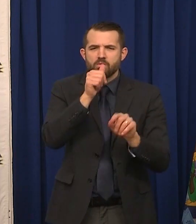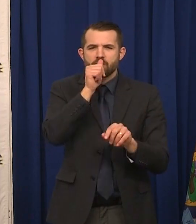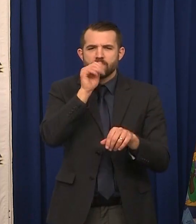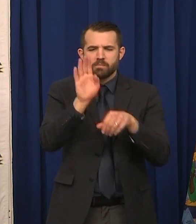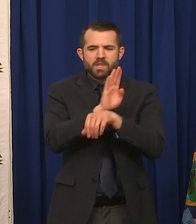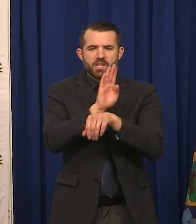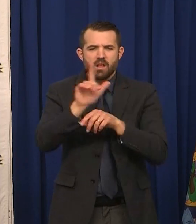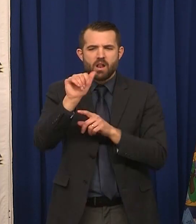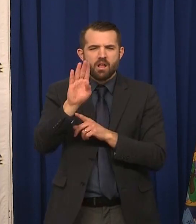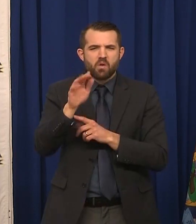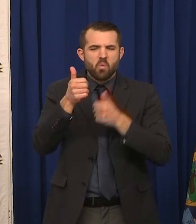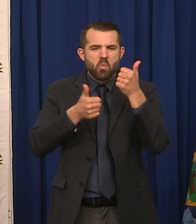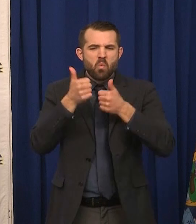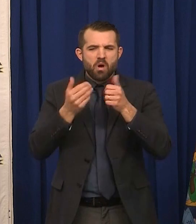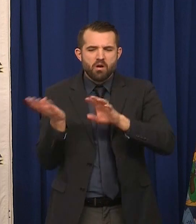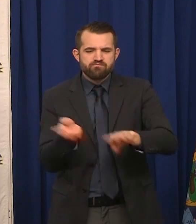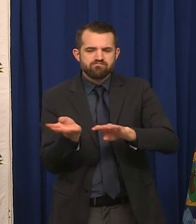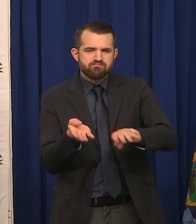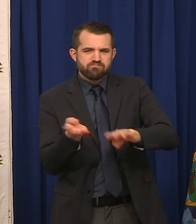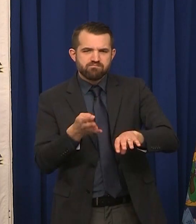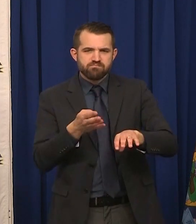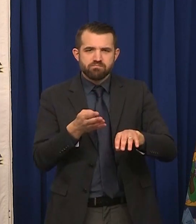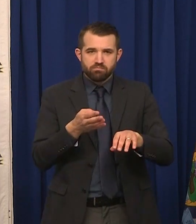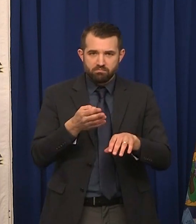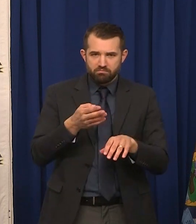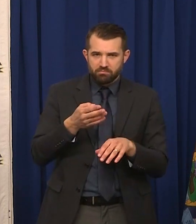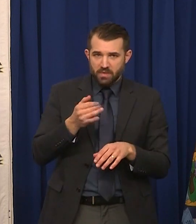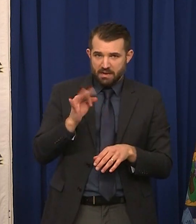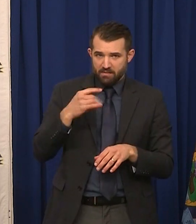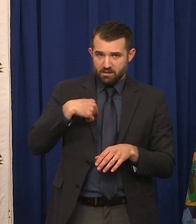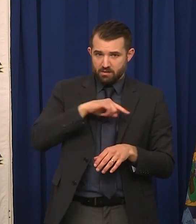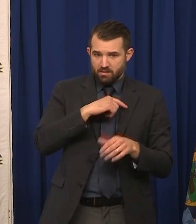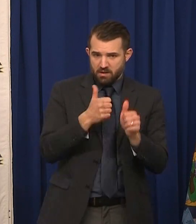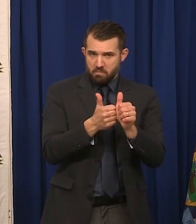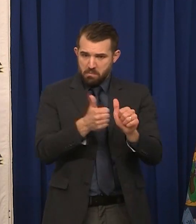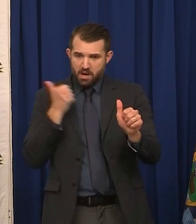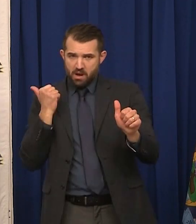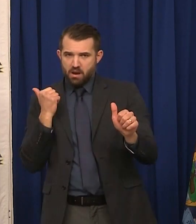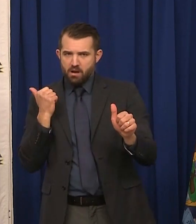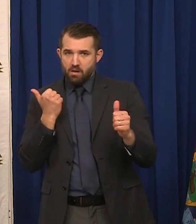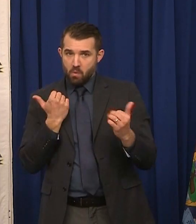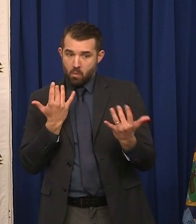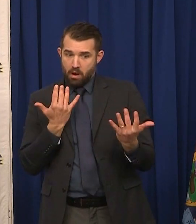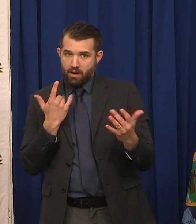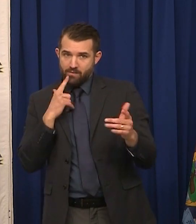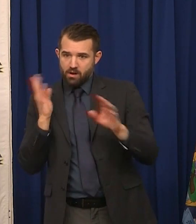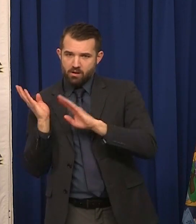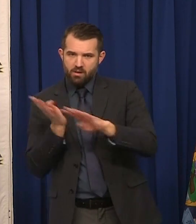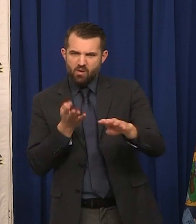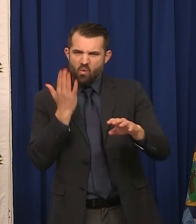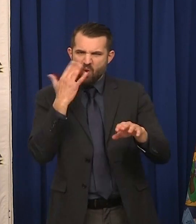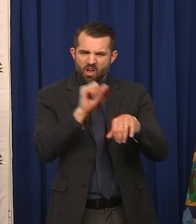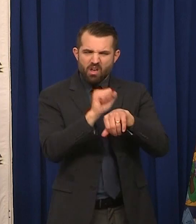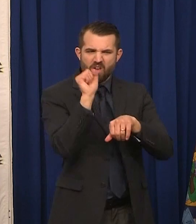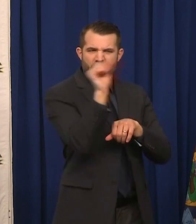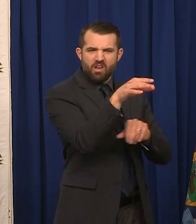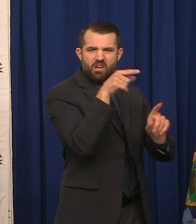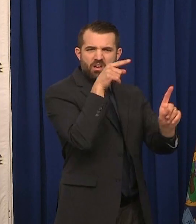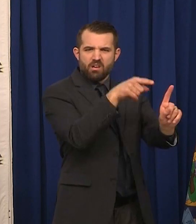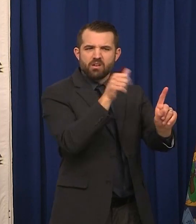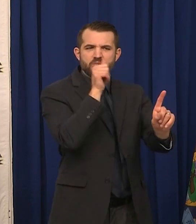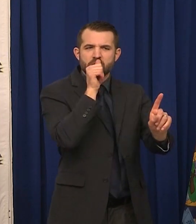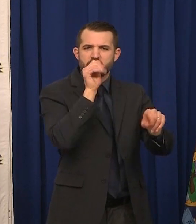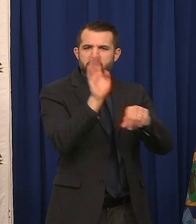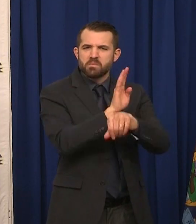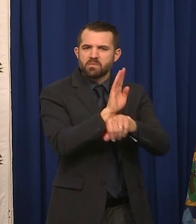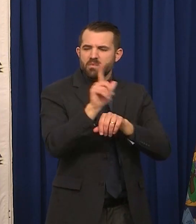why, if there's, like, a backlog with them, why are you considering sending those samples to them? Is it, like, there are only